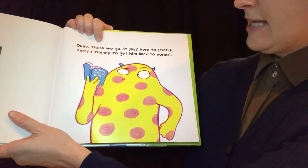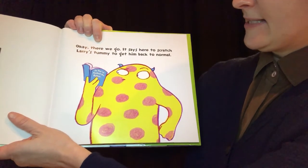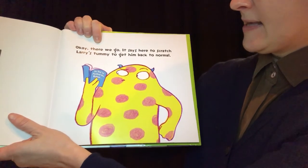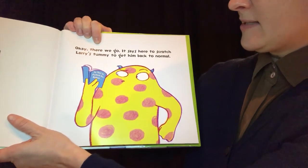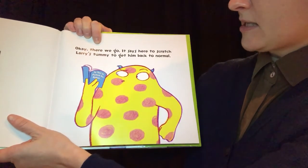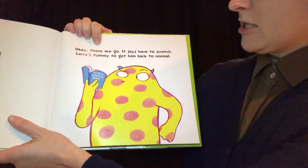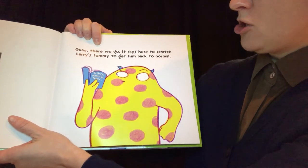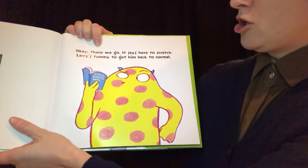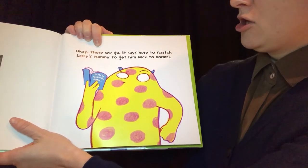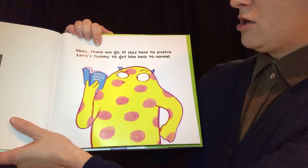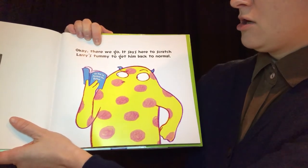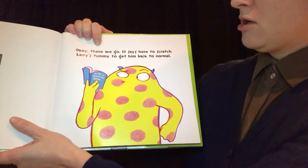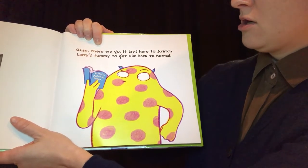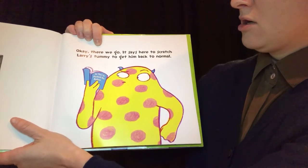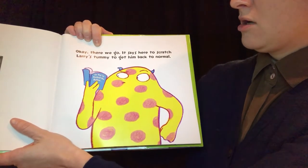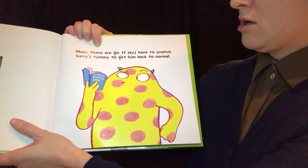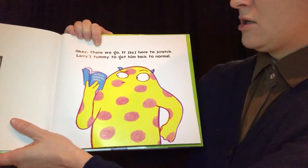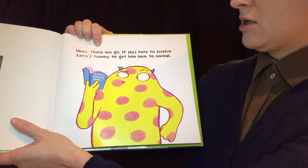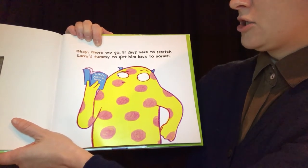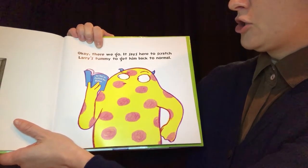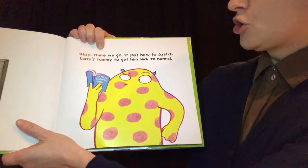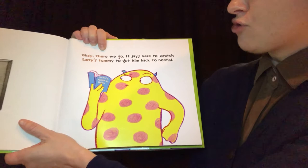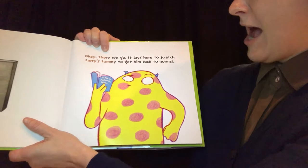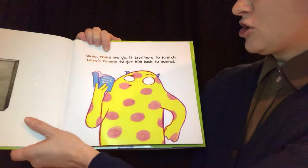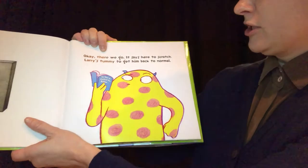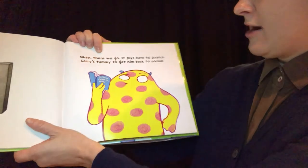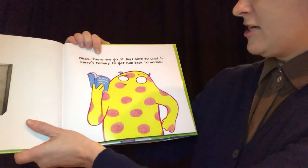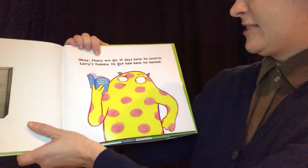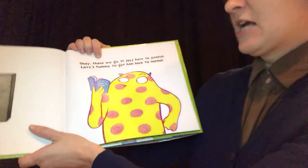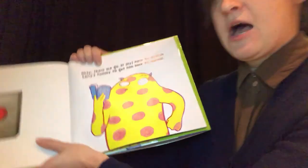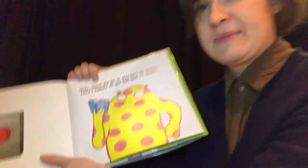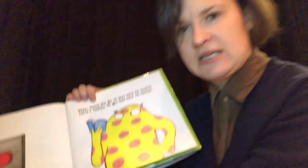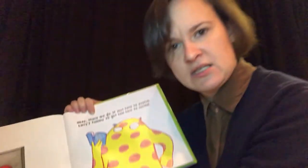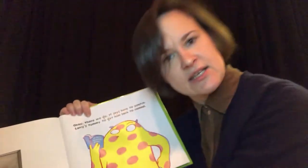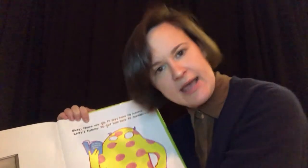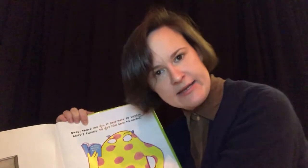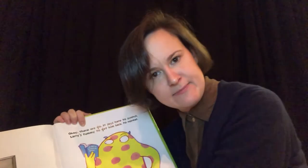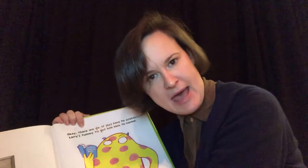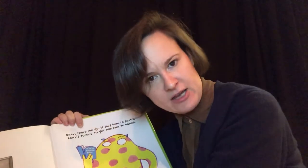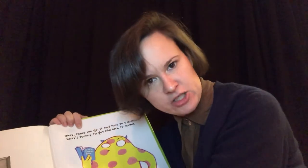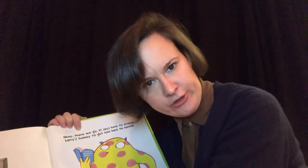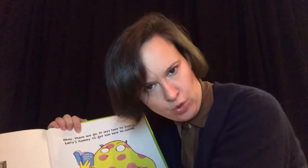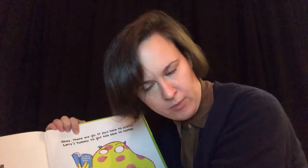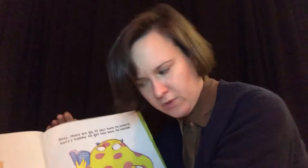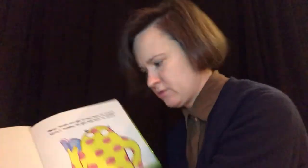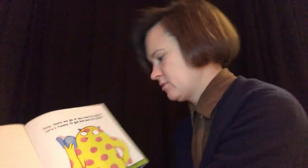It says here to scratch Larry's tummy to get him back to normal.